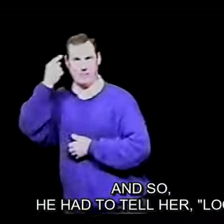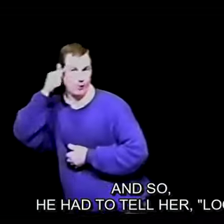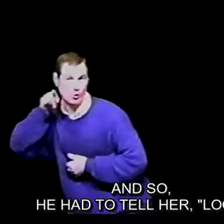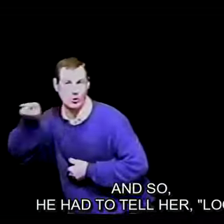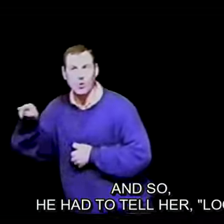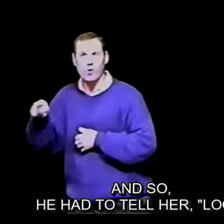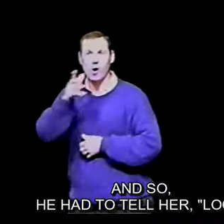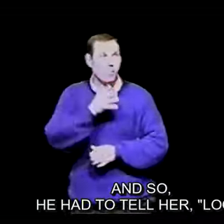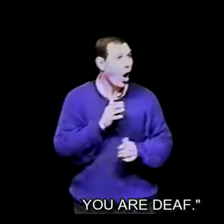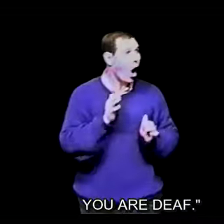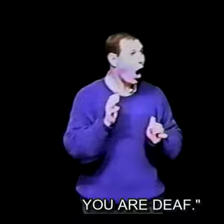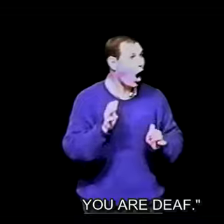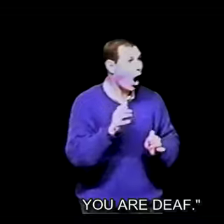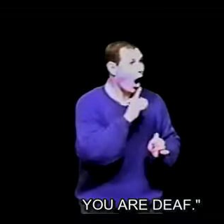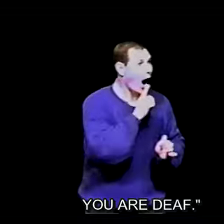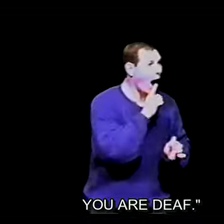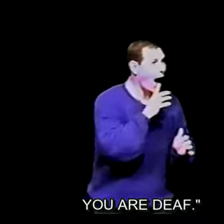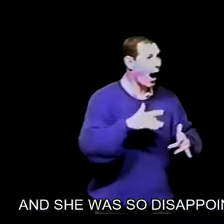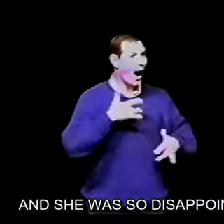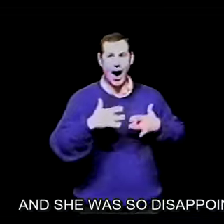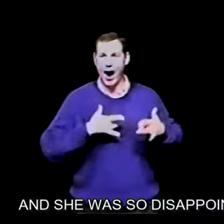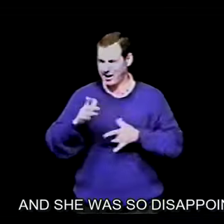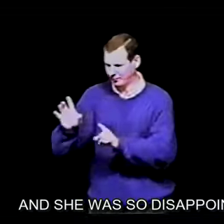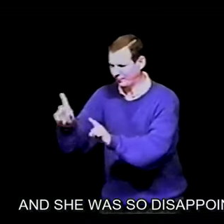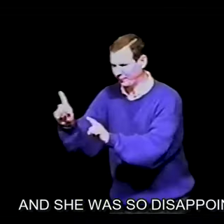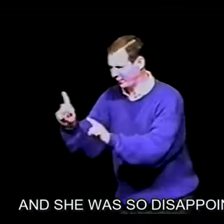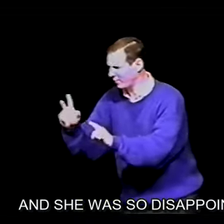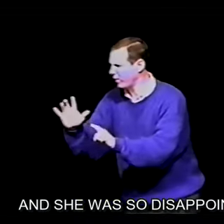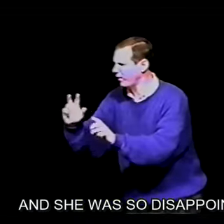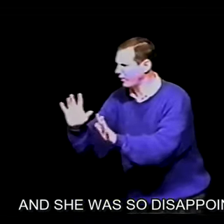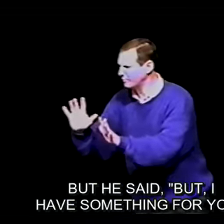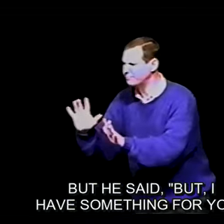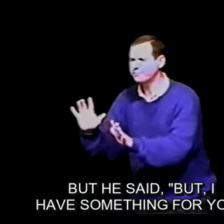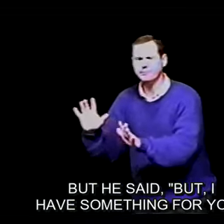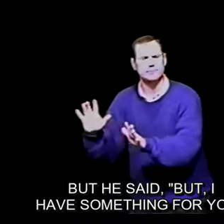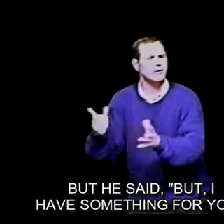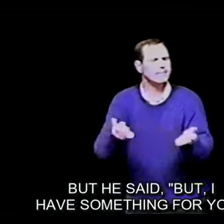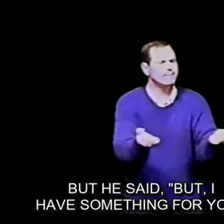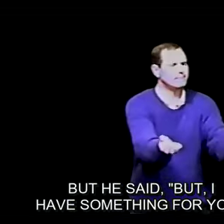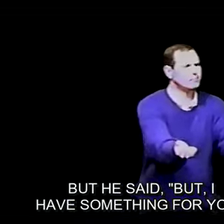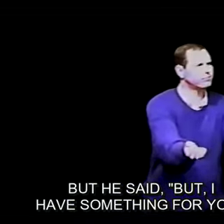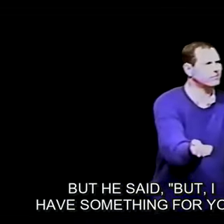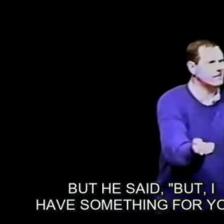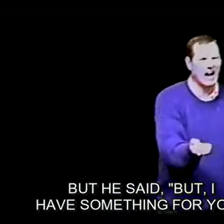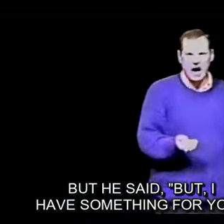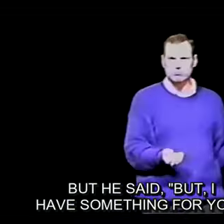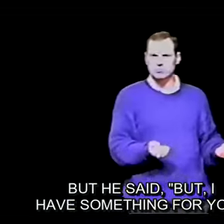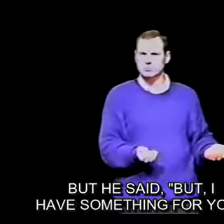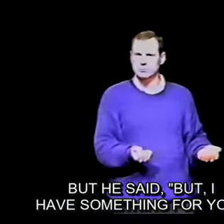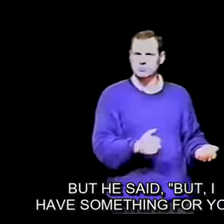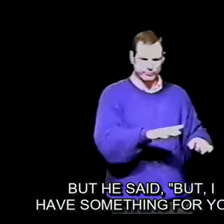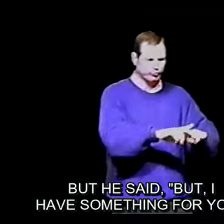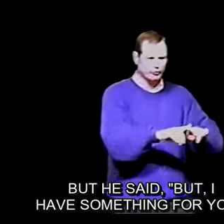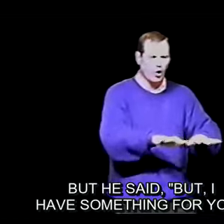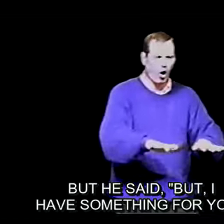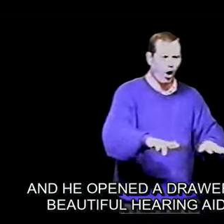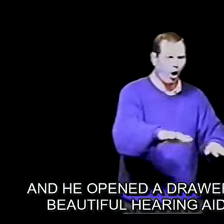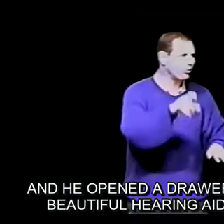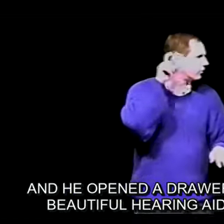And she was so disappointed. But he said, but I have something for you. And he opened a drawer of